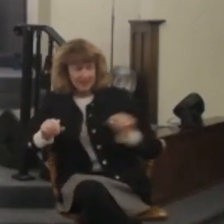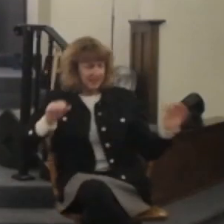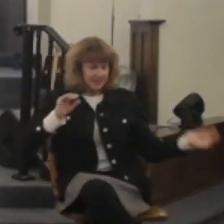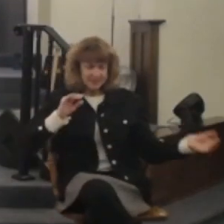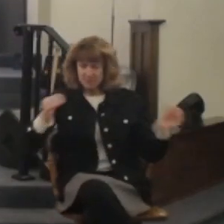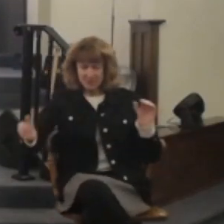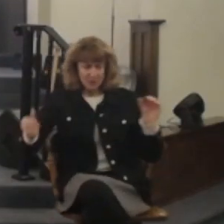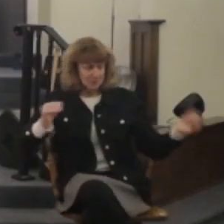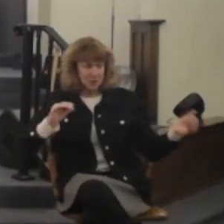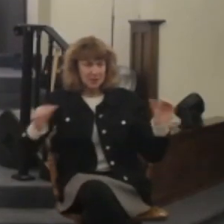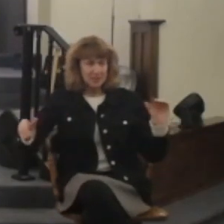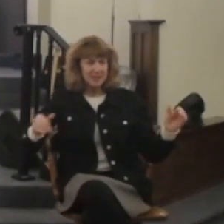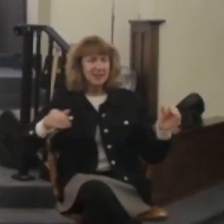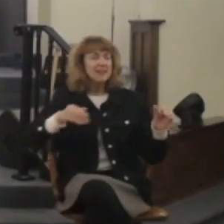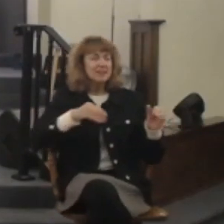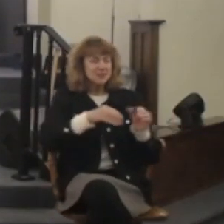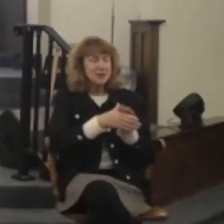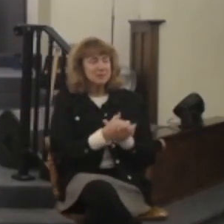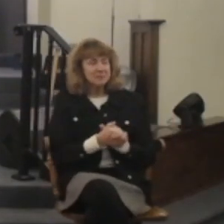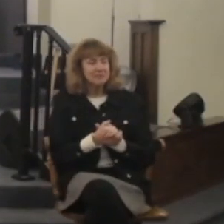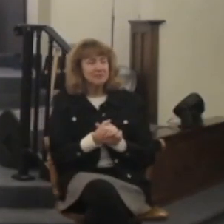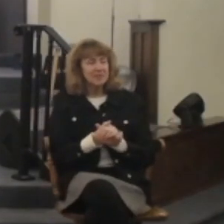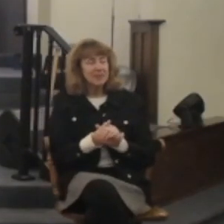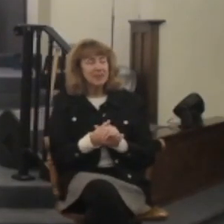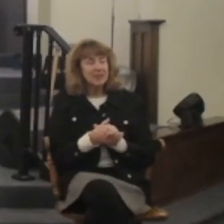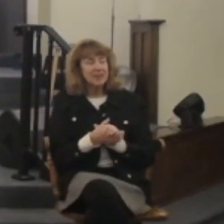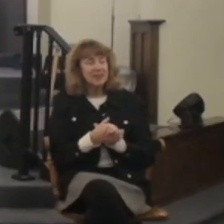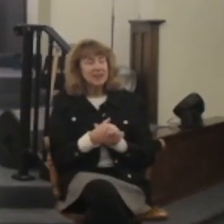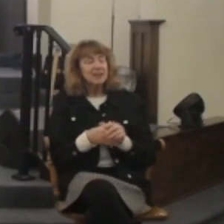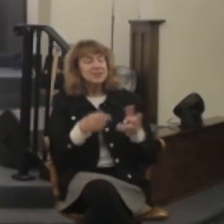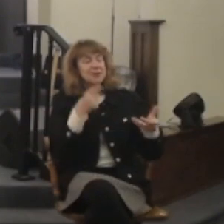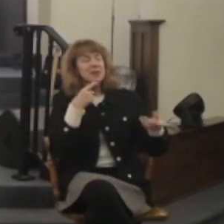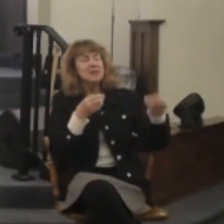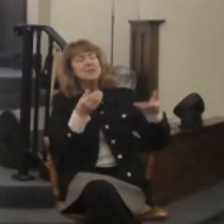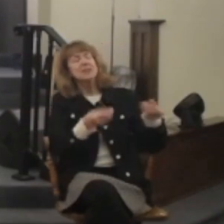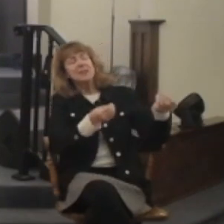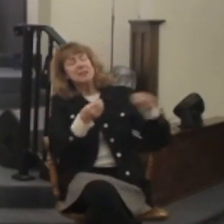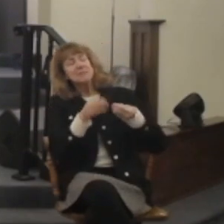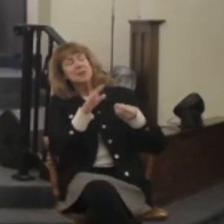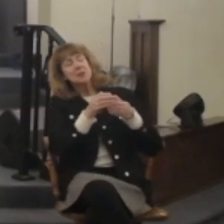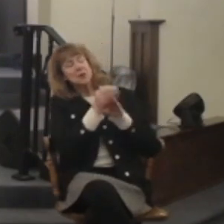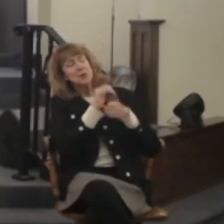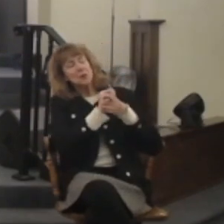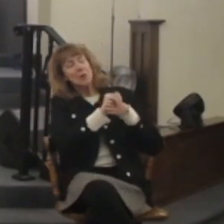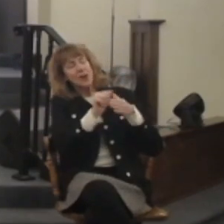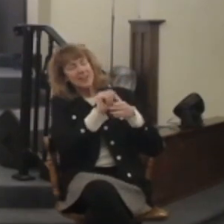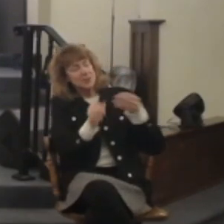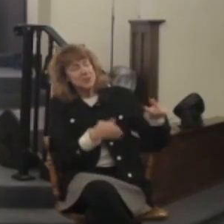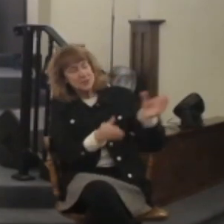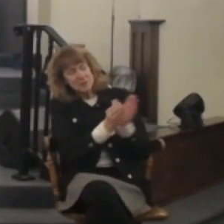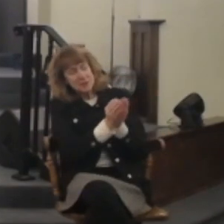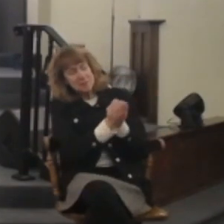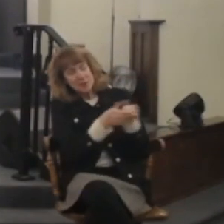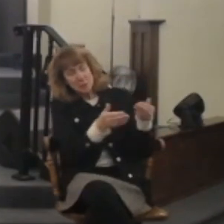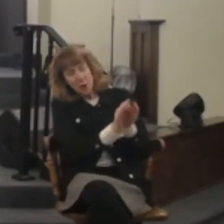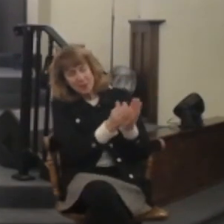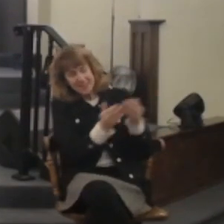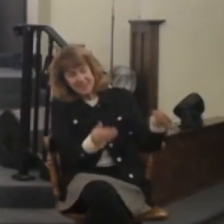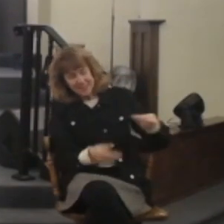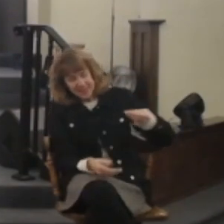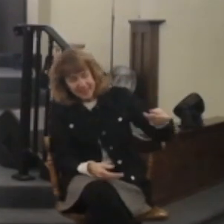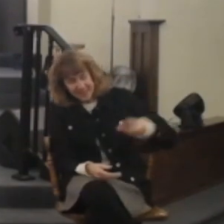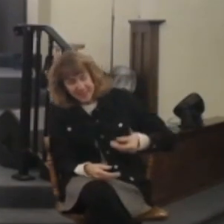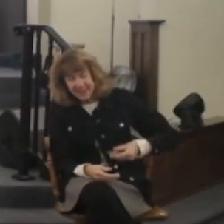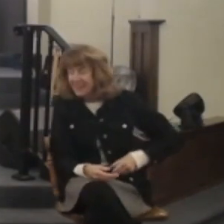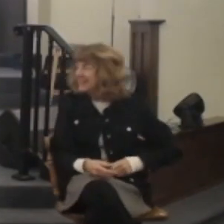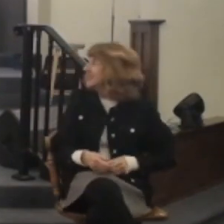this. Thomas is a good friend, worked with me. Give me your wallet. Give me your wallet. Okay. Say, I'm just going to keep